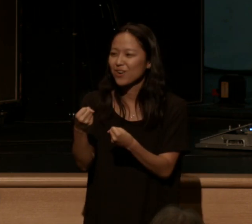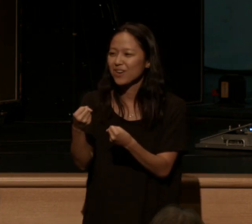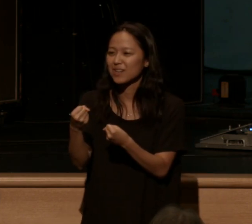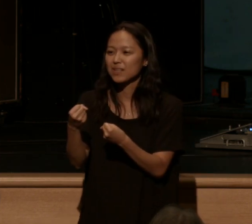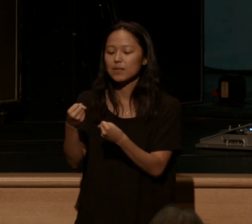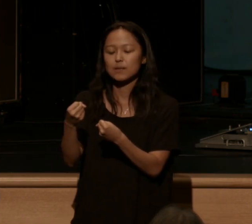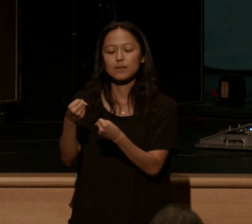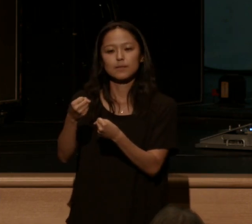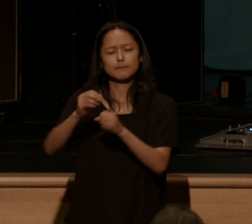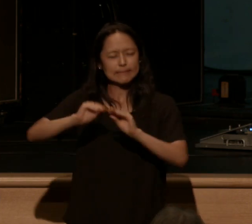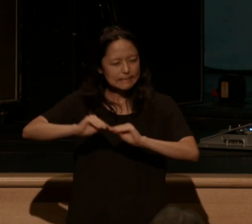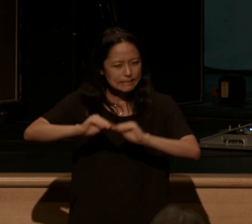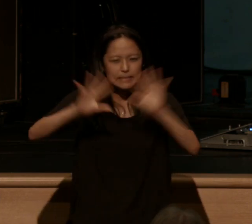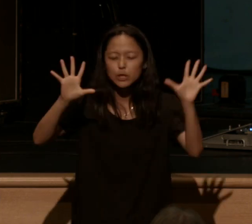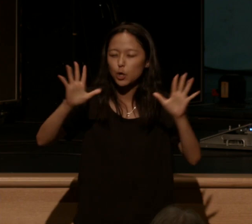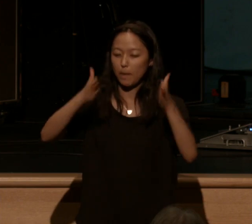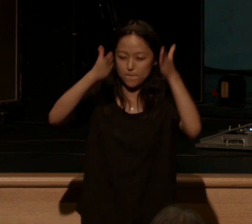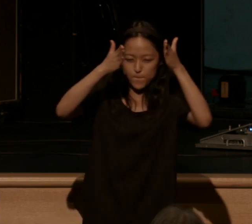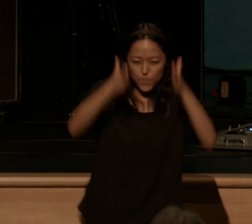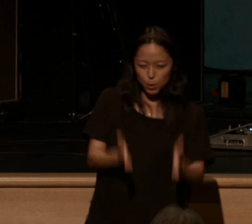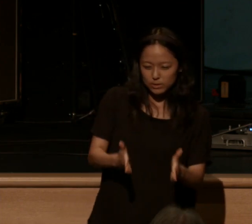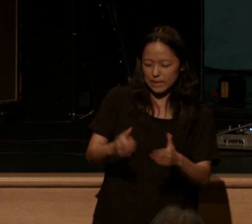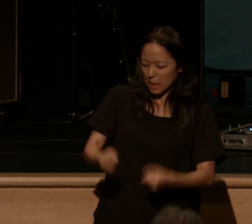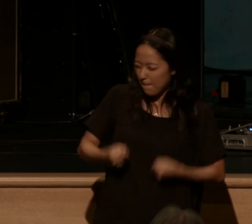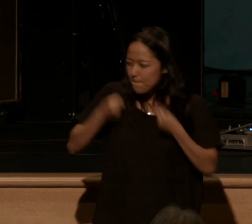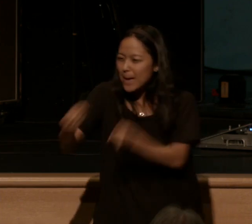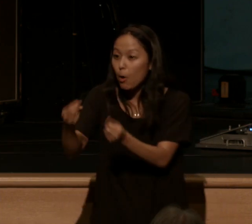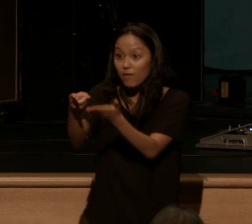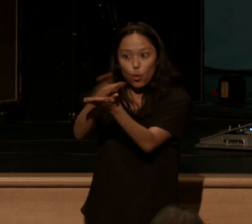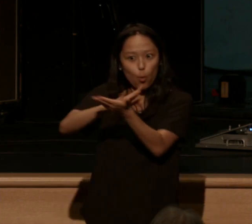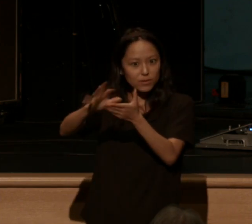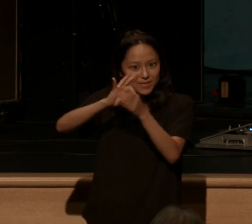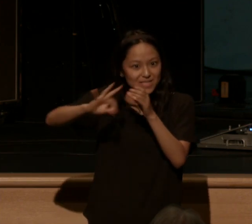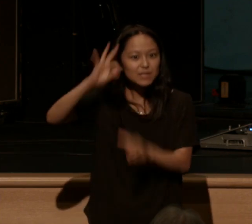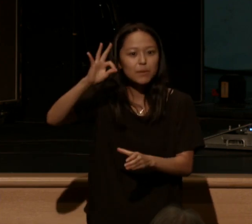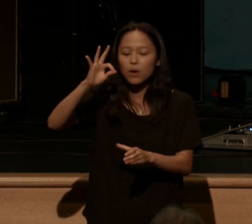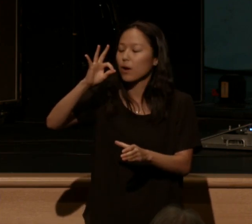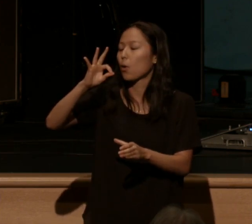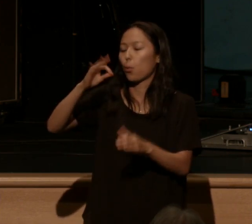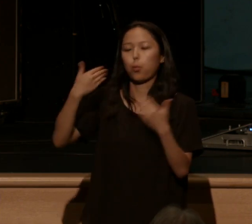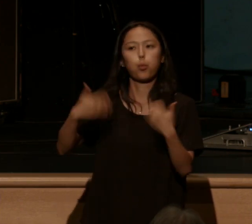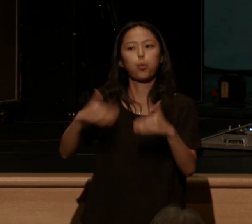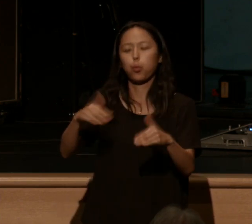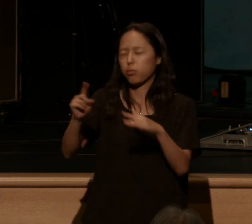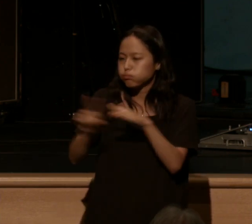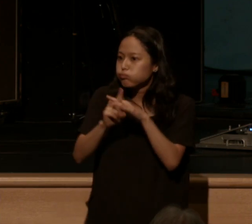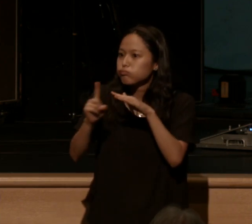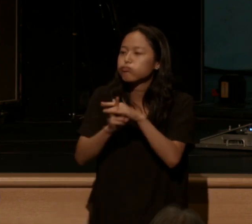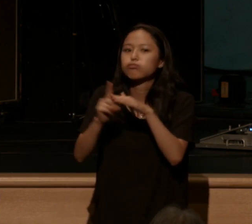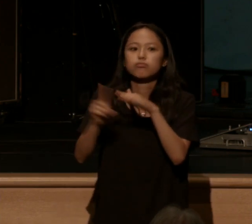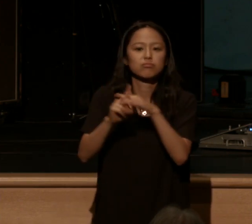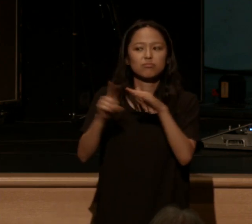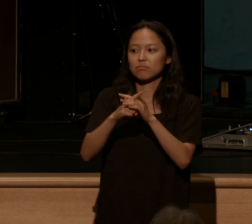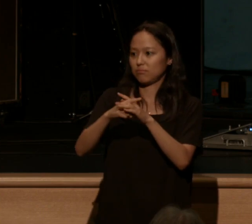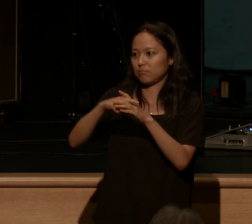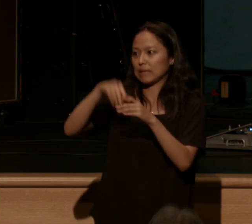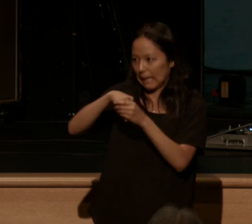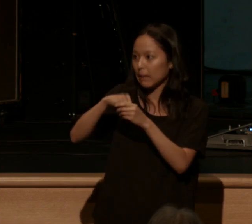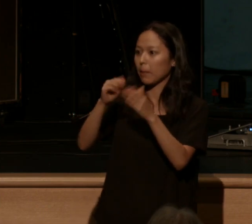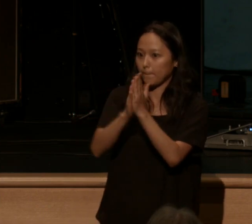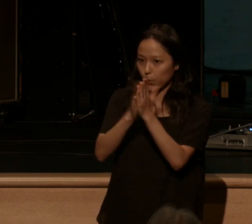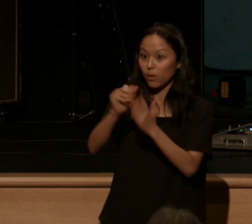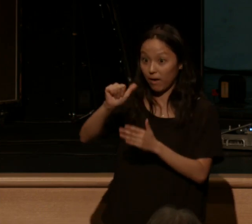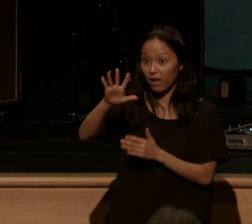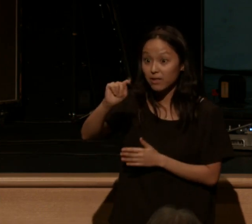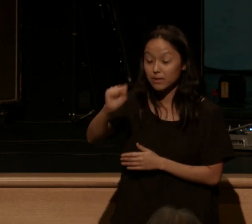without question, the person and the power of the Holy Spirit dominates Acts. Like there's no question about that.